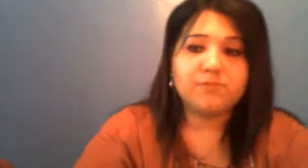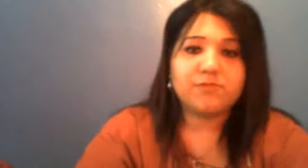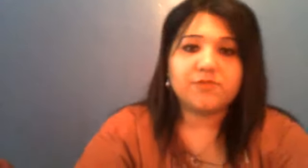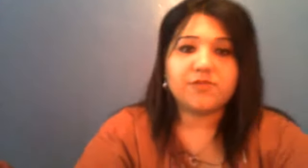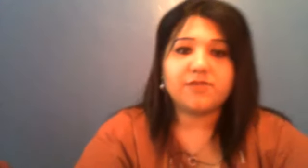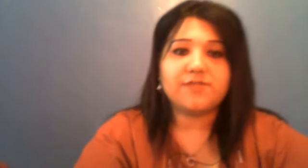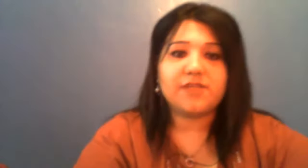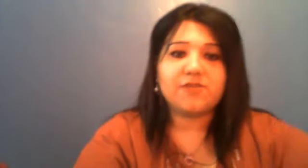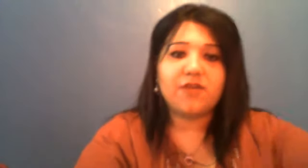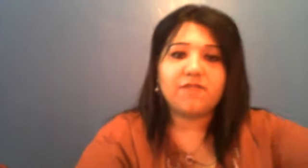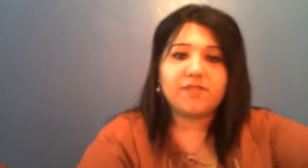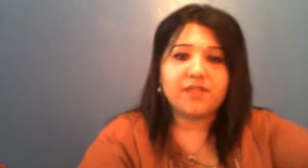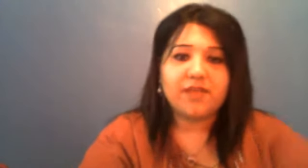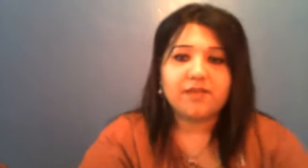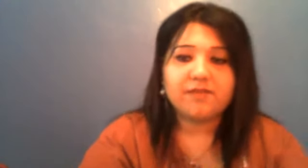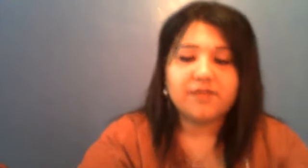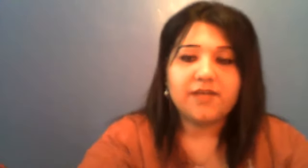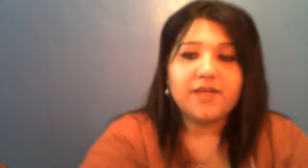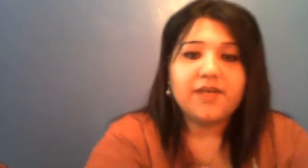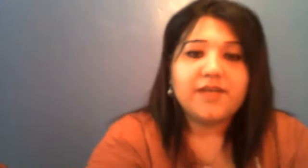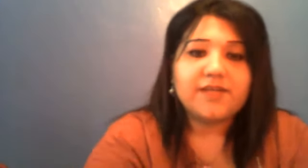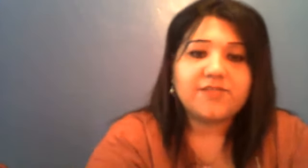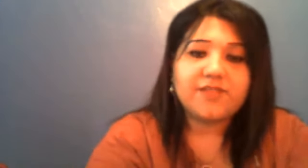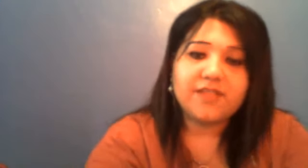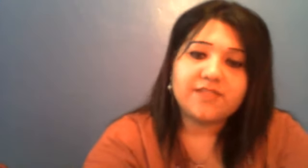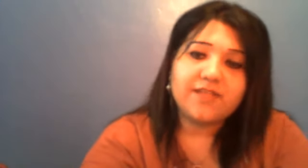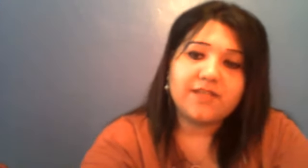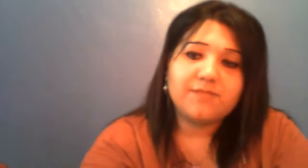So, that's all I have to say. Until next time.